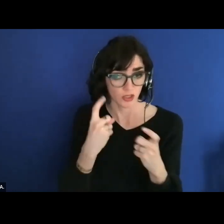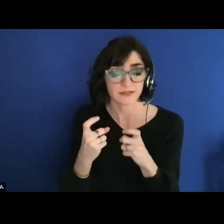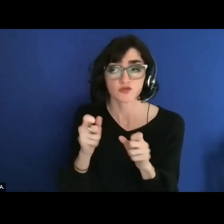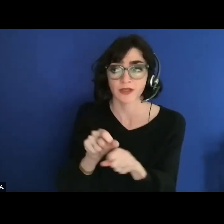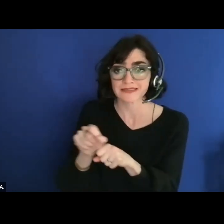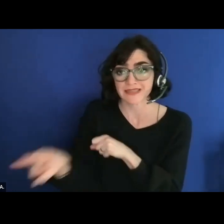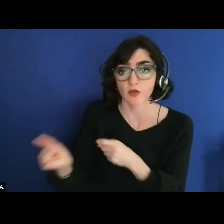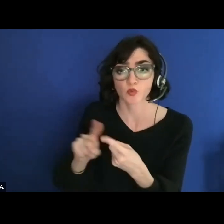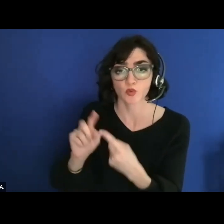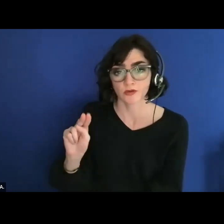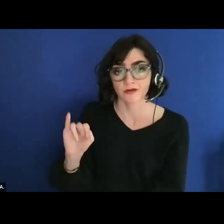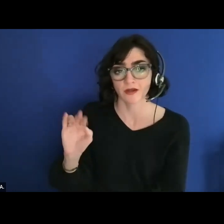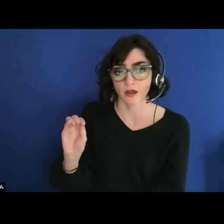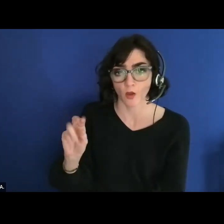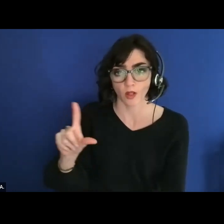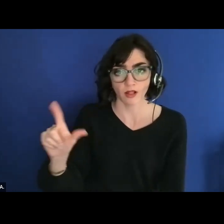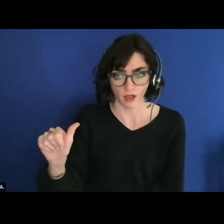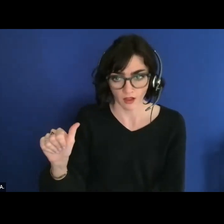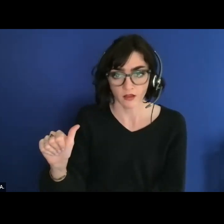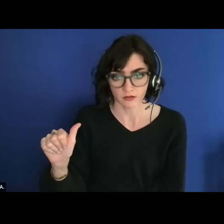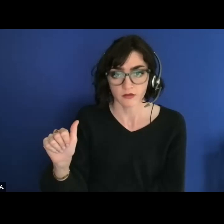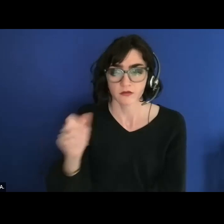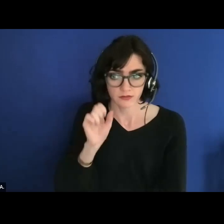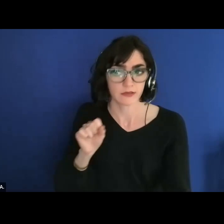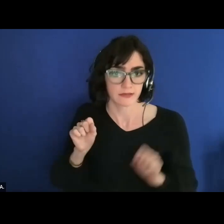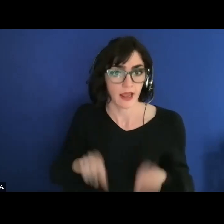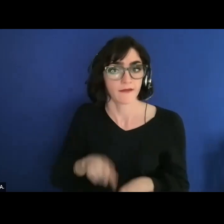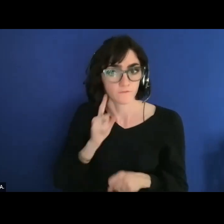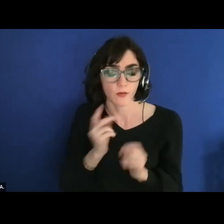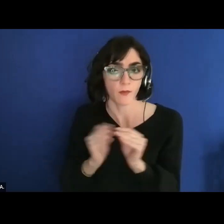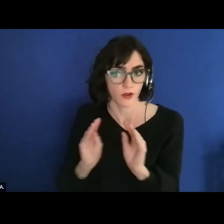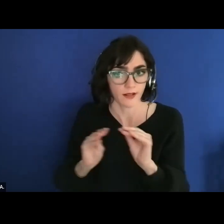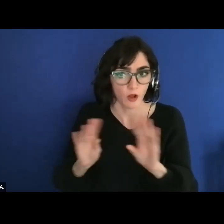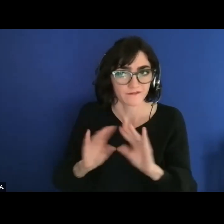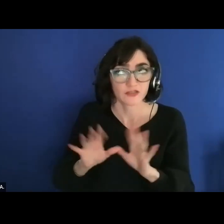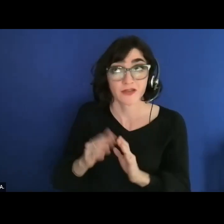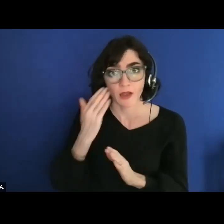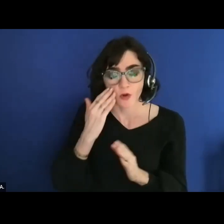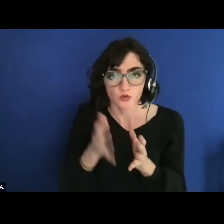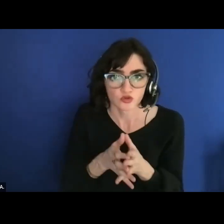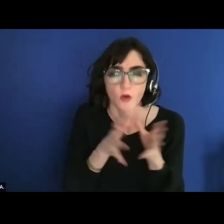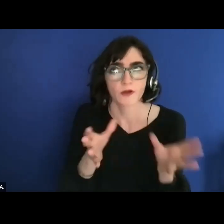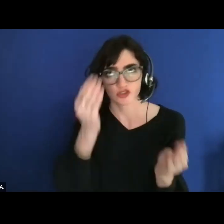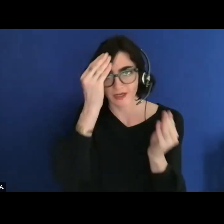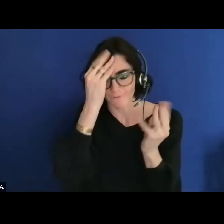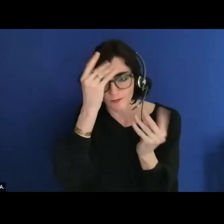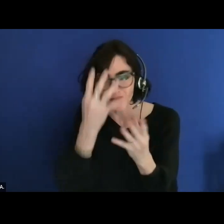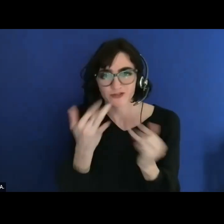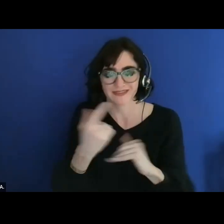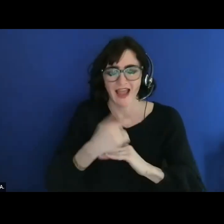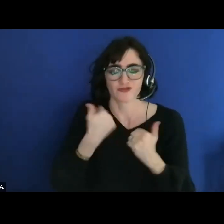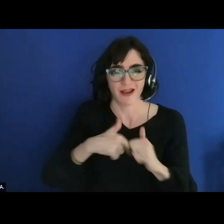to Nicola will relay those. I know there's probably so much information and lots to process, so we'll have an